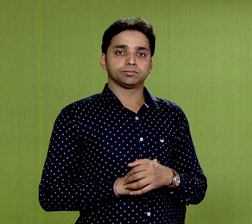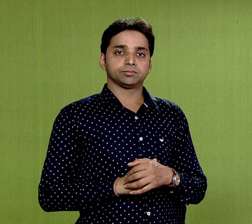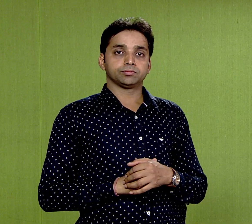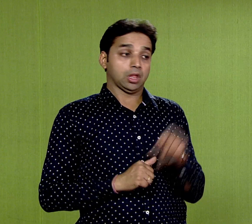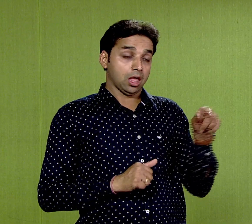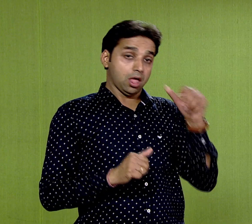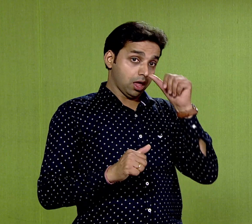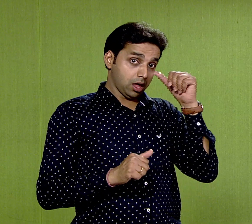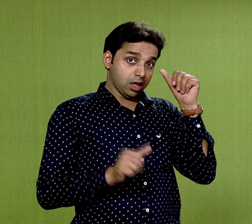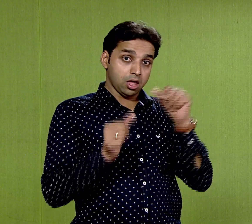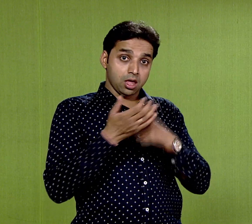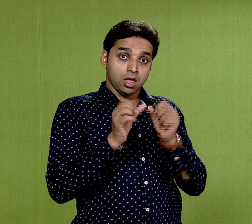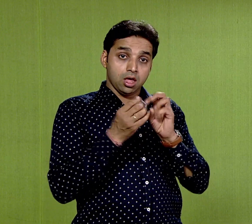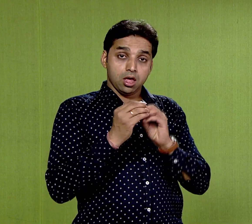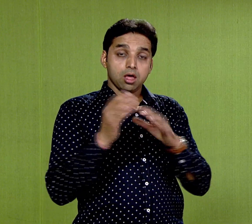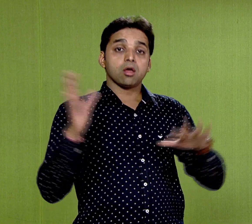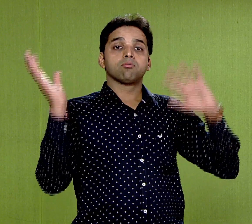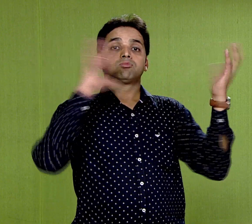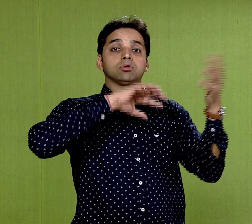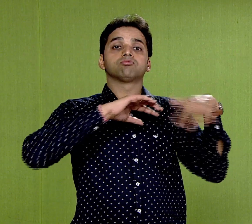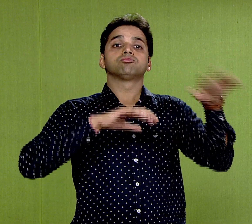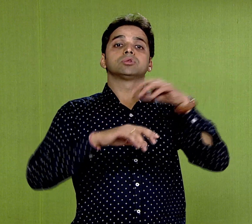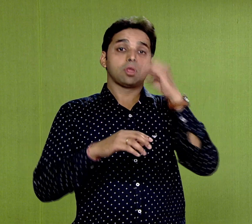For the Muslim elites.